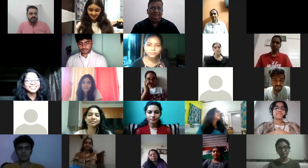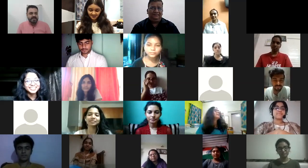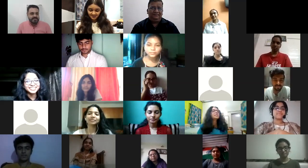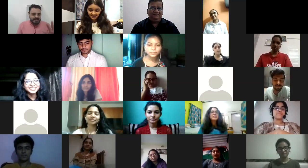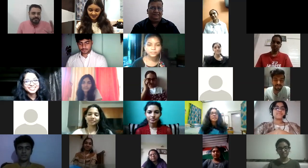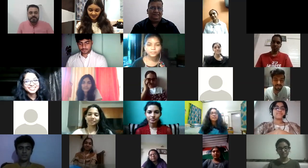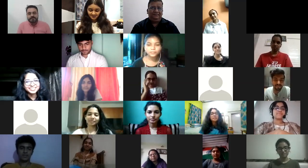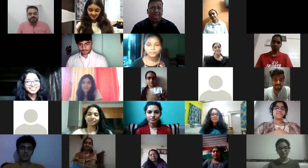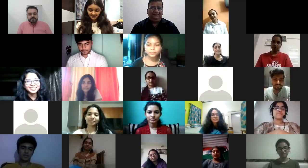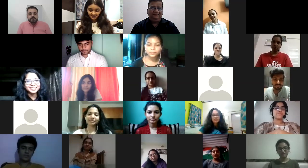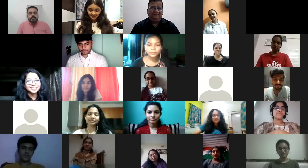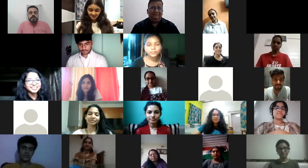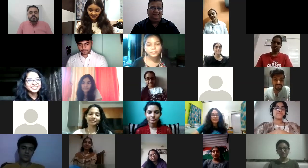is acceptable. So